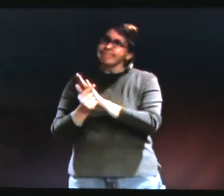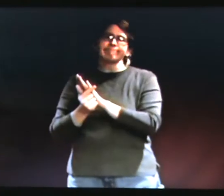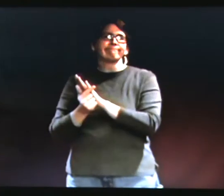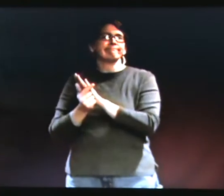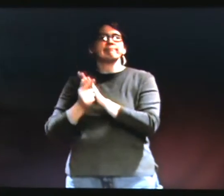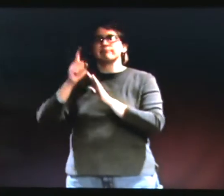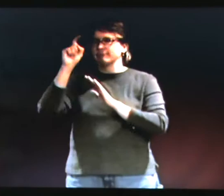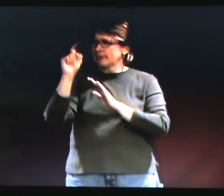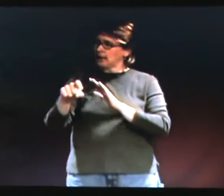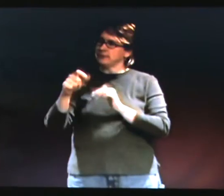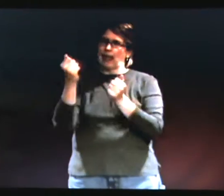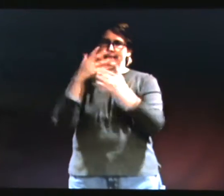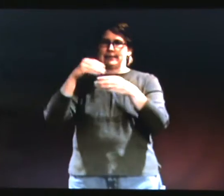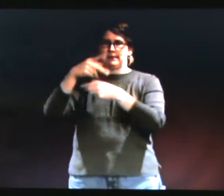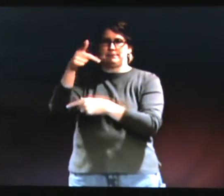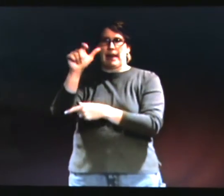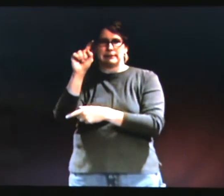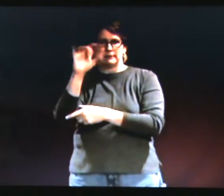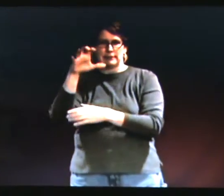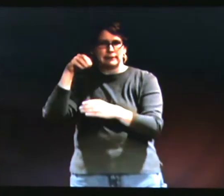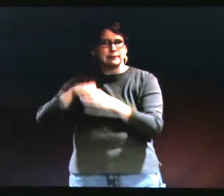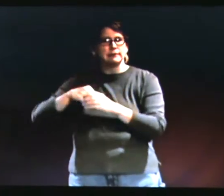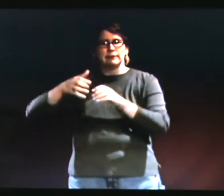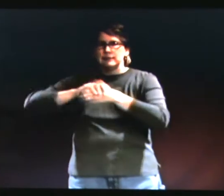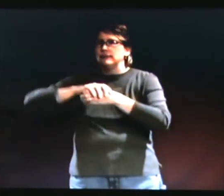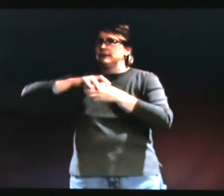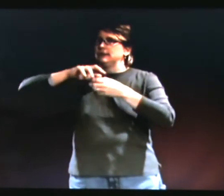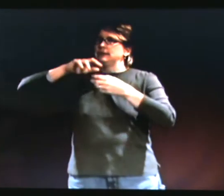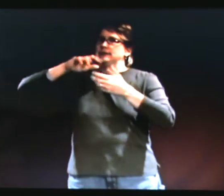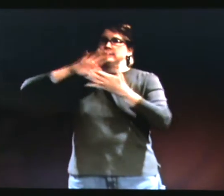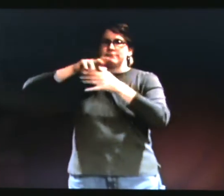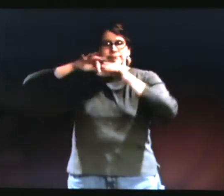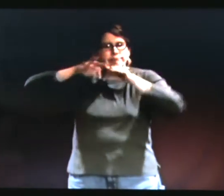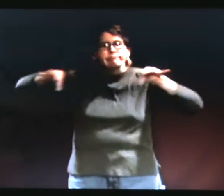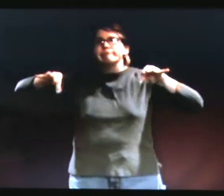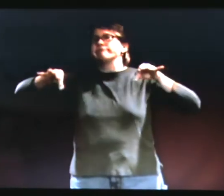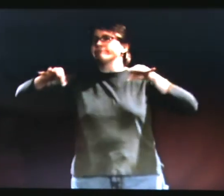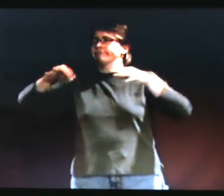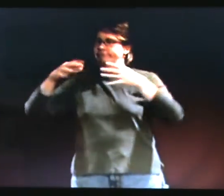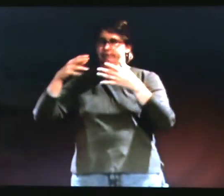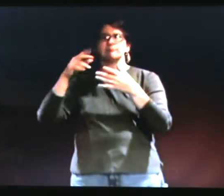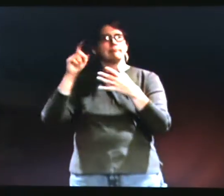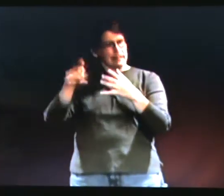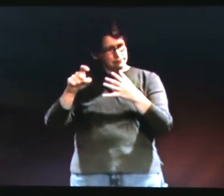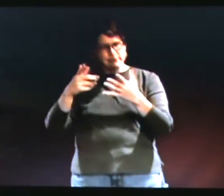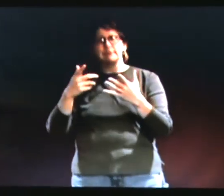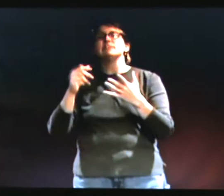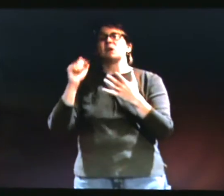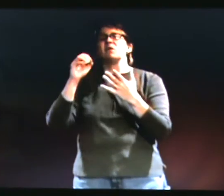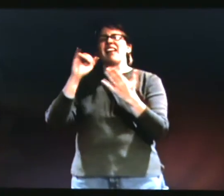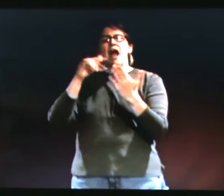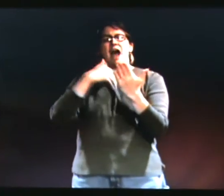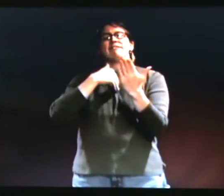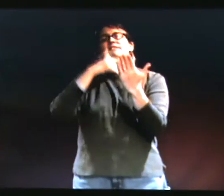does not allow glass at all. Everything has to be plastic in bags, and it has to